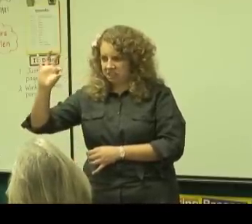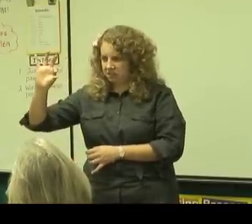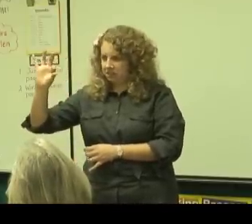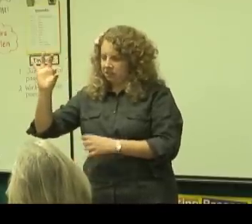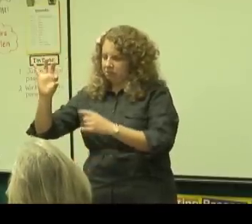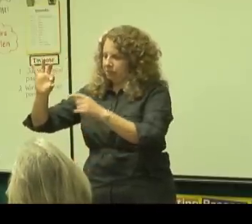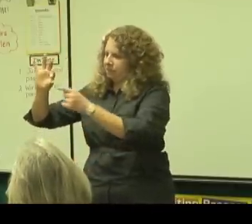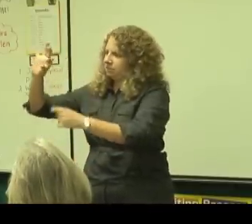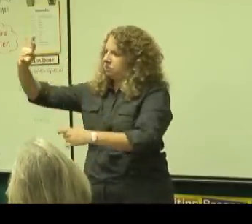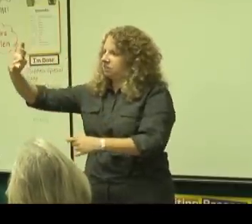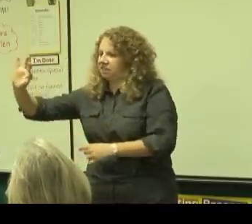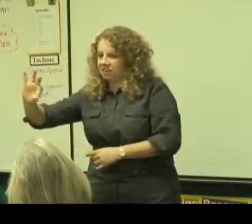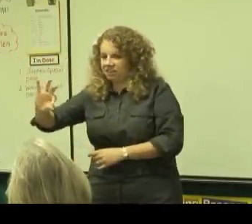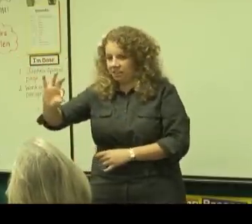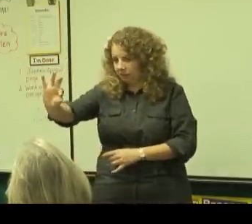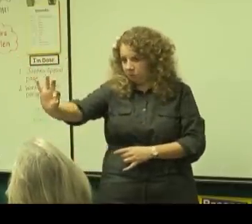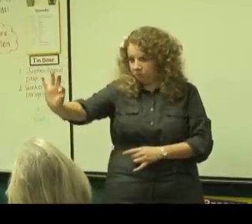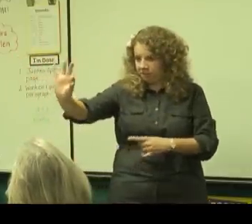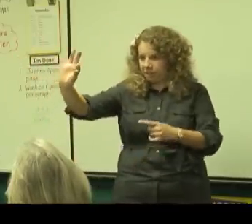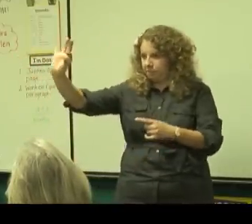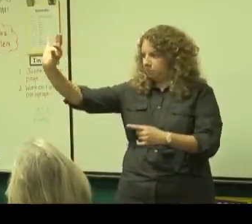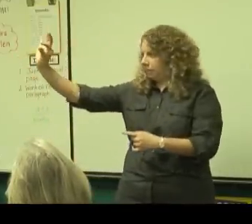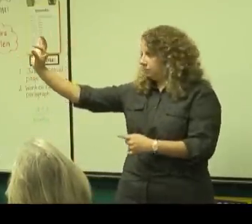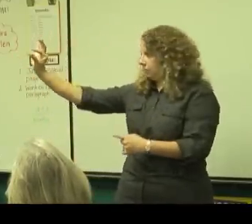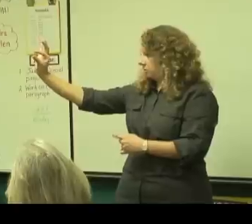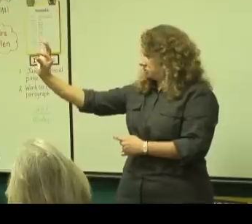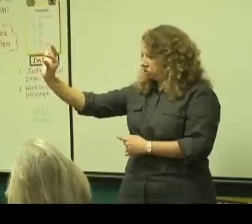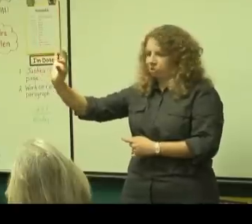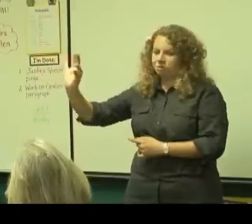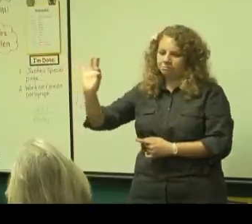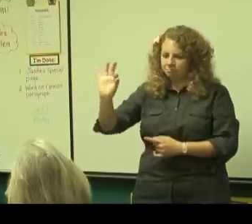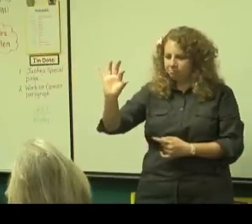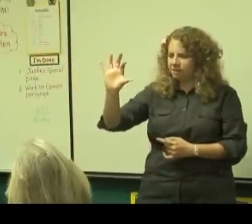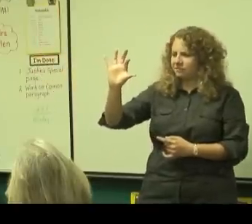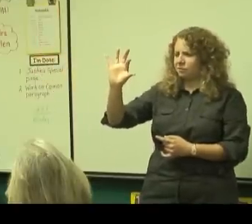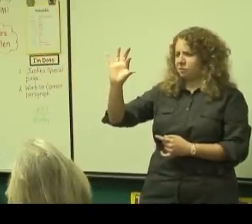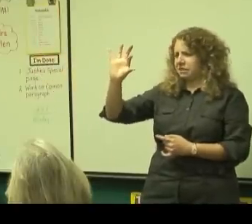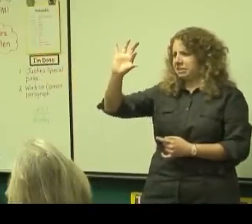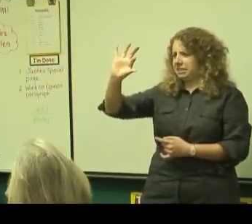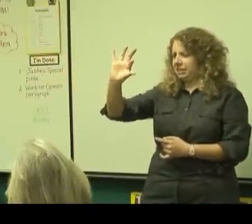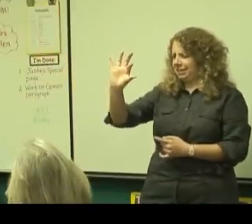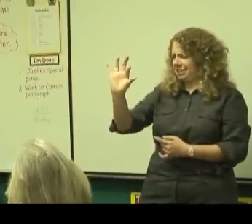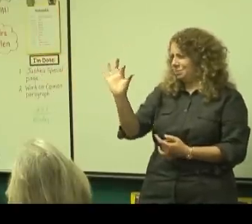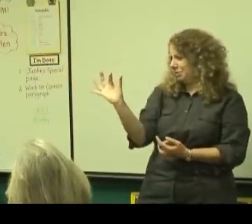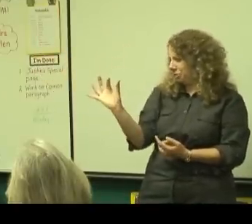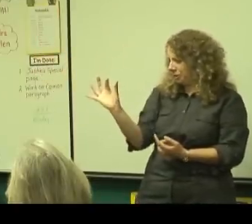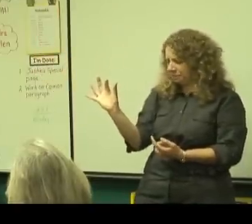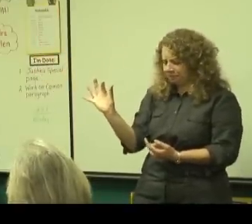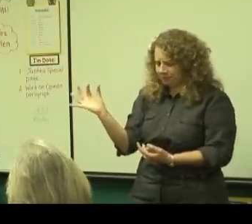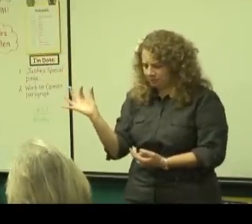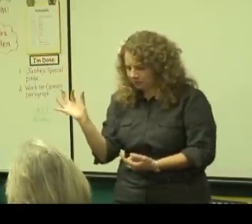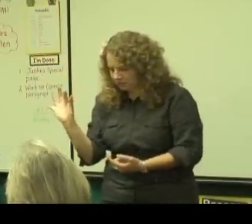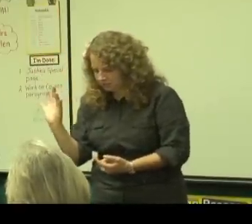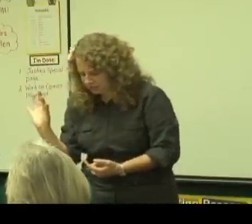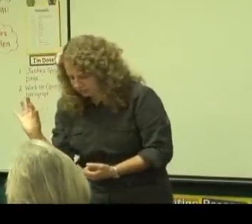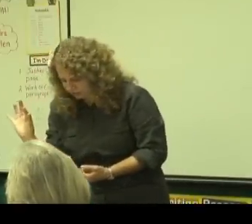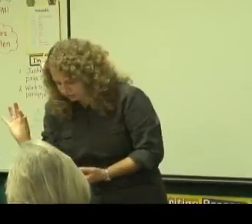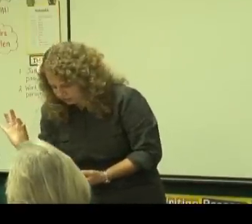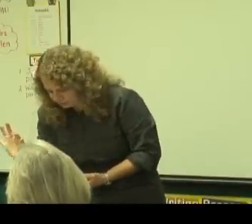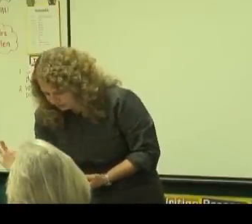seen, maybe something like this, like I'm holding it up like if I was going to show you. I've never really seen it like this before. So that just kind of looks funny to me,